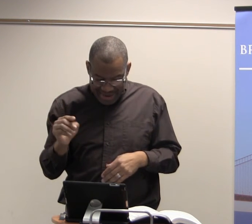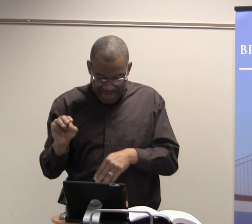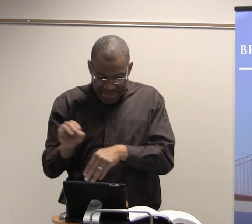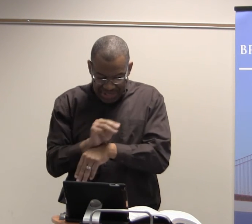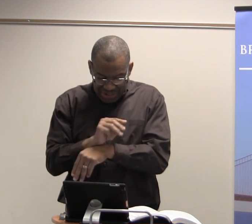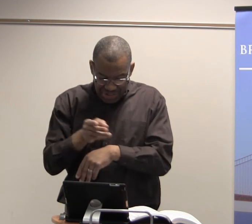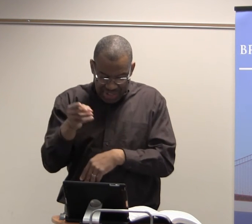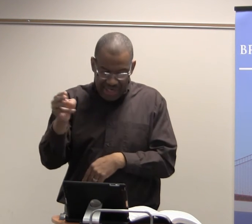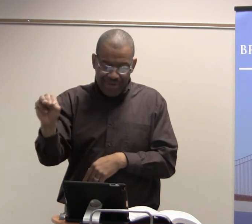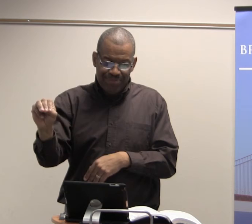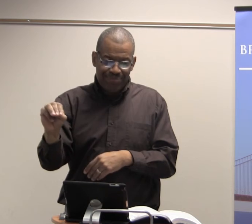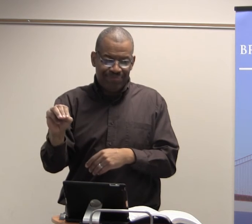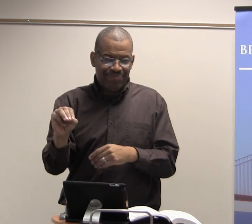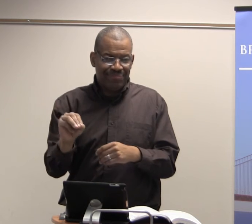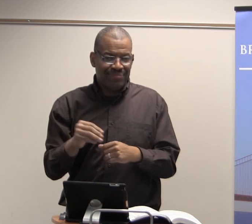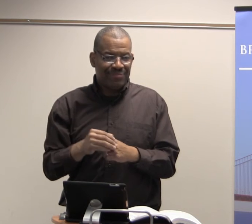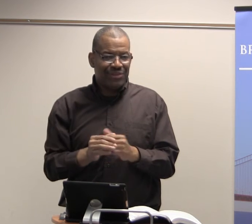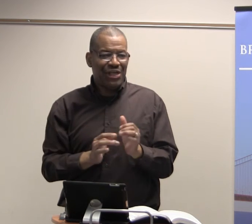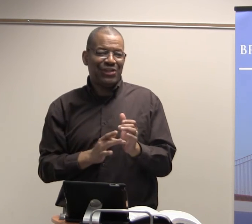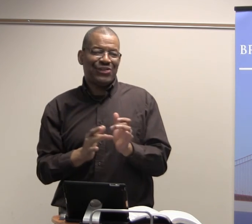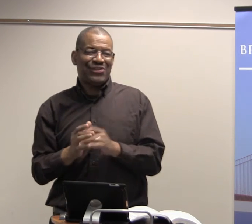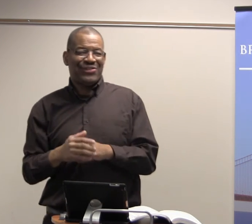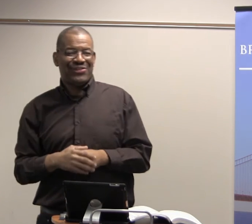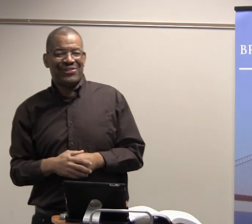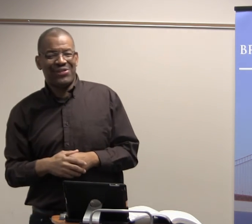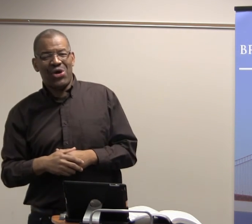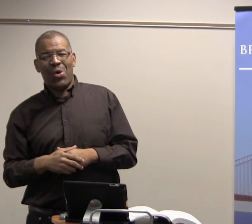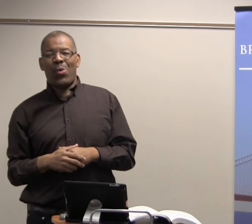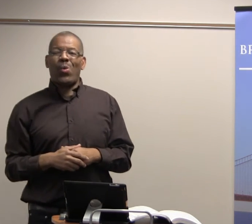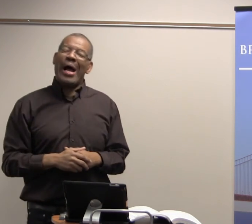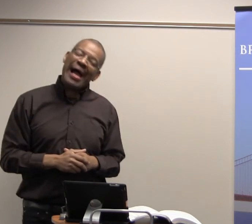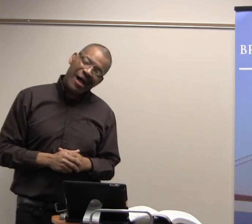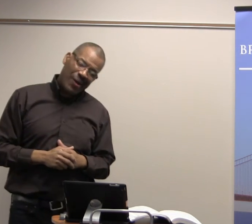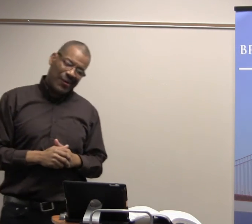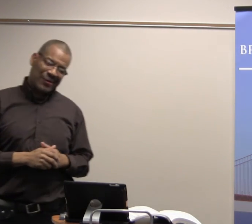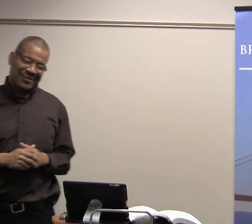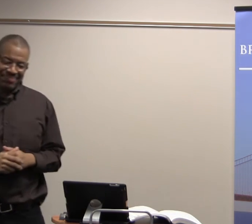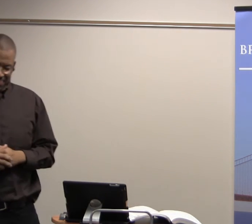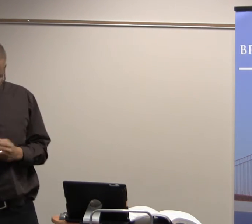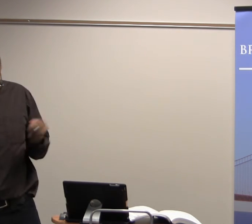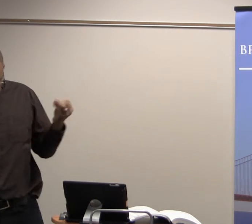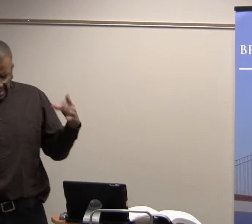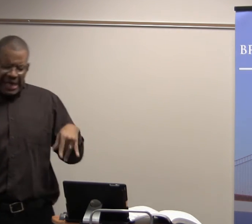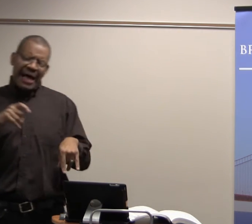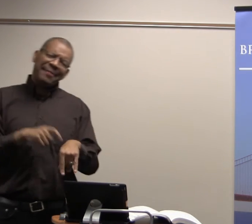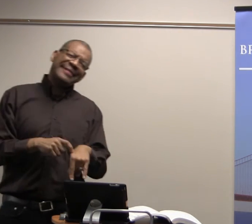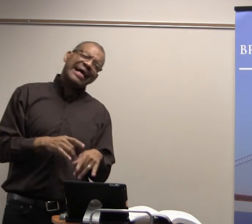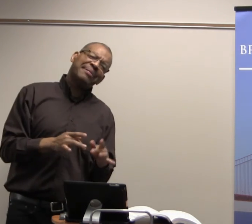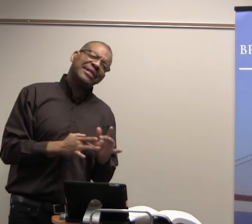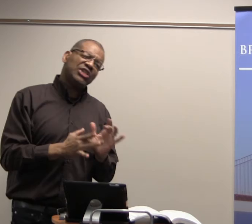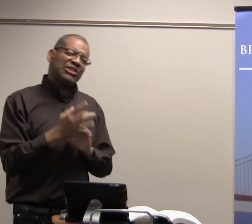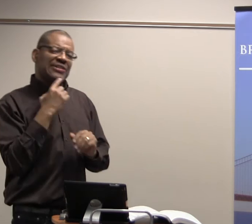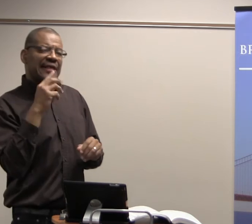and ministered to him. Jesus. Wow. How many times did Jesus say